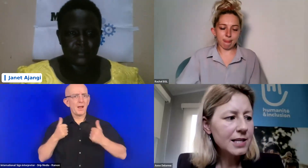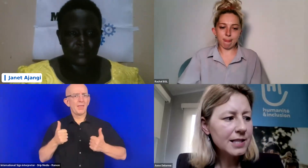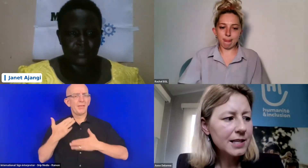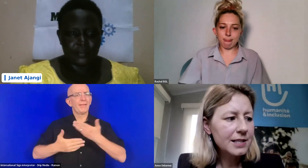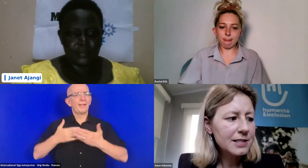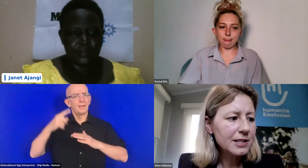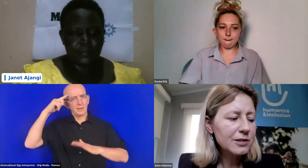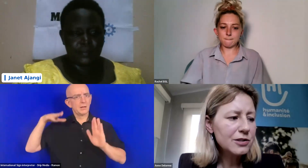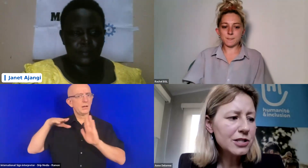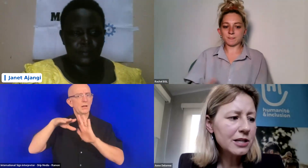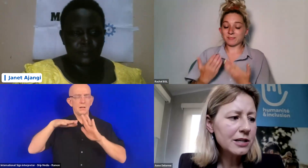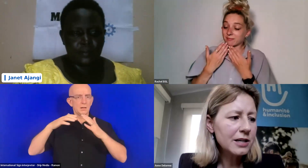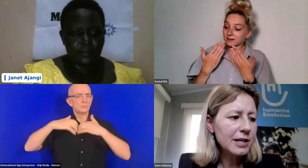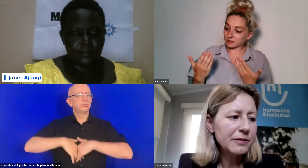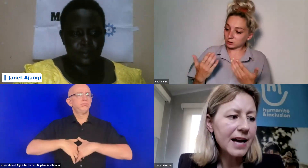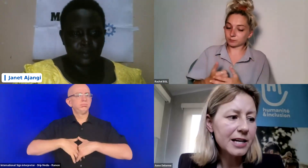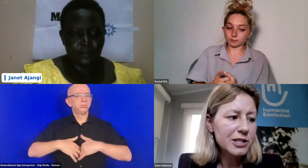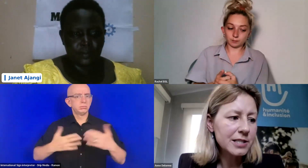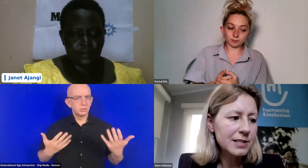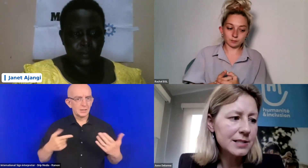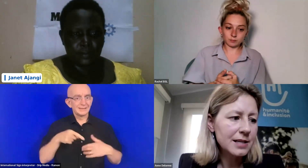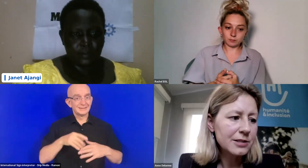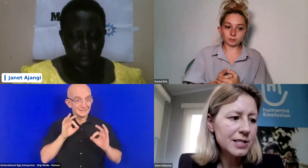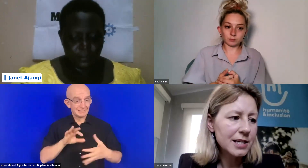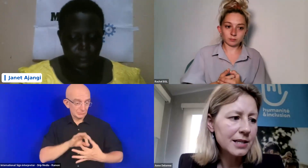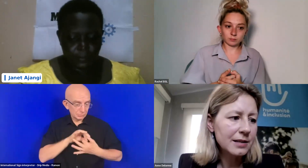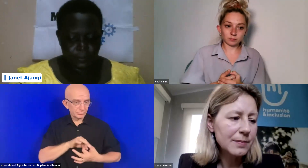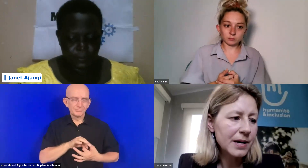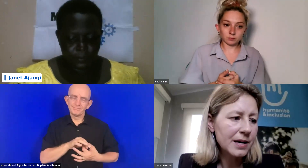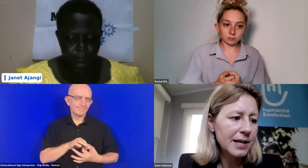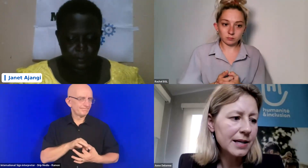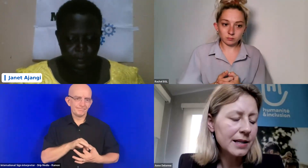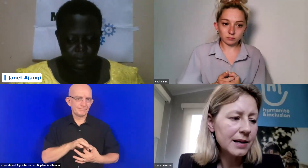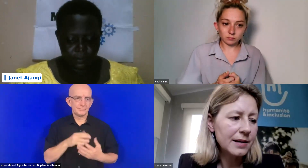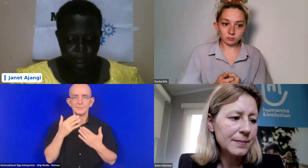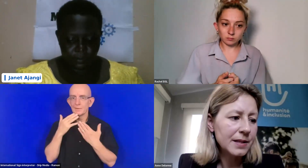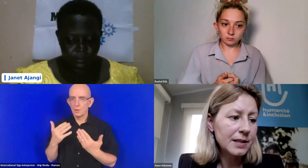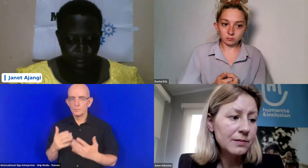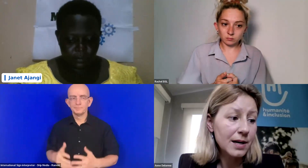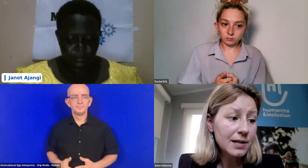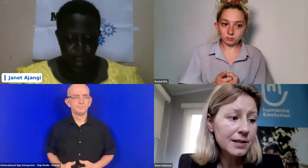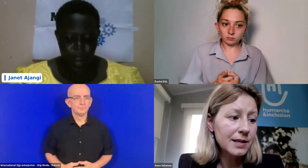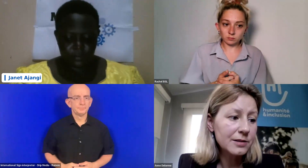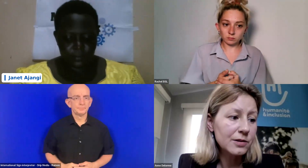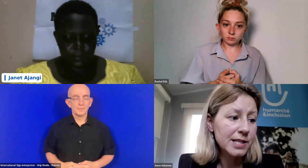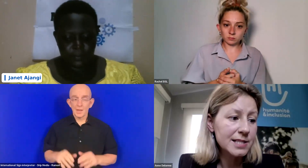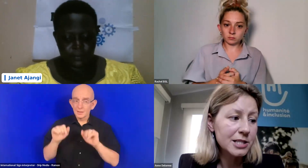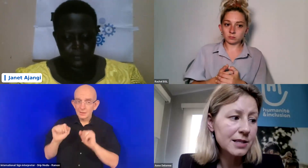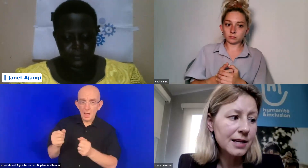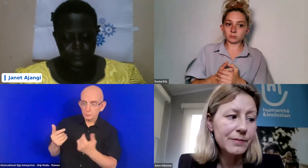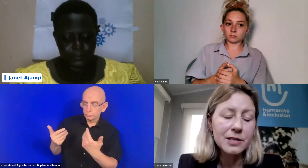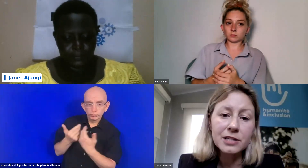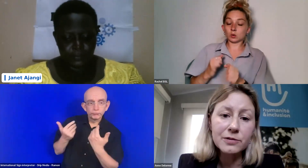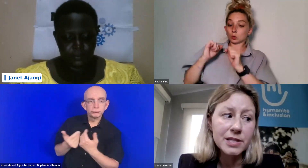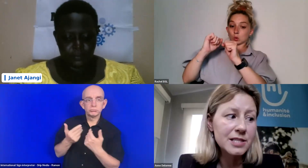Thank you, Janet. And could you share a couple of actions undertaken by LIDWA, your